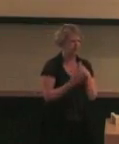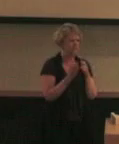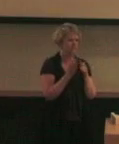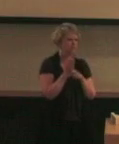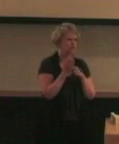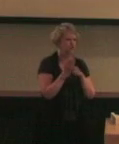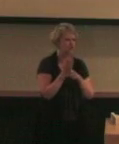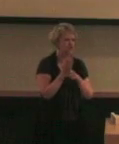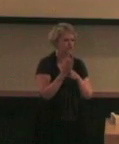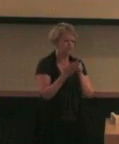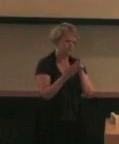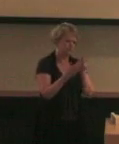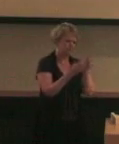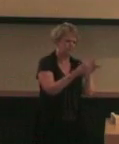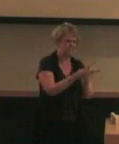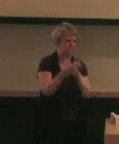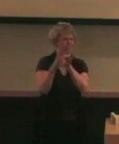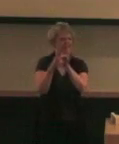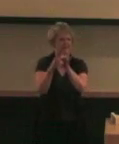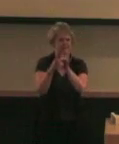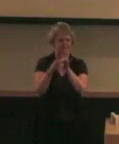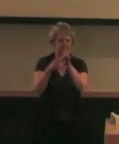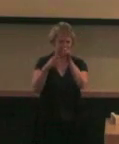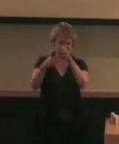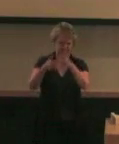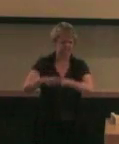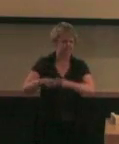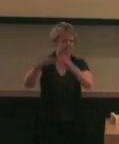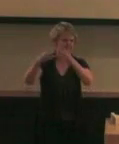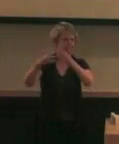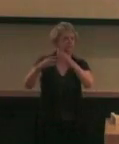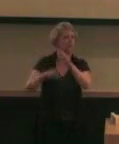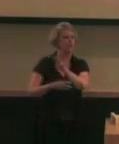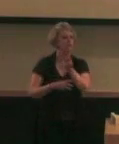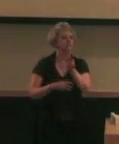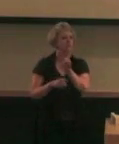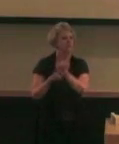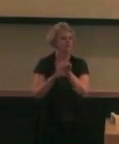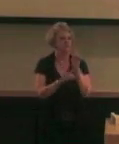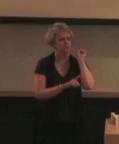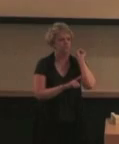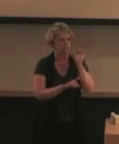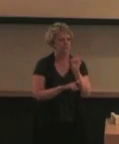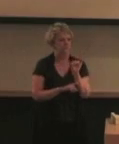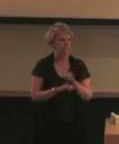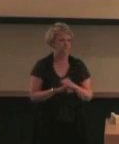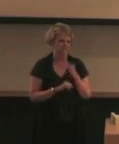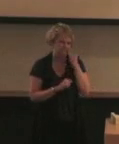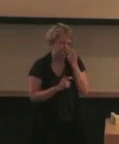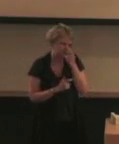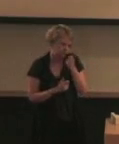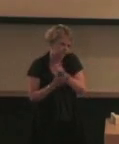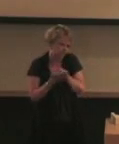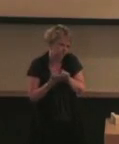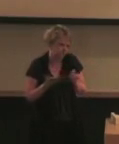that you can go into as a link. Actually, the website is also listed below here, just in case you're interested.